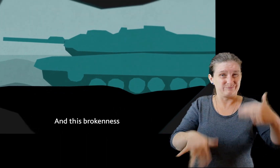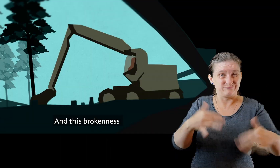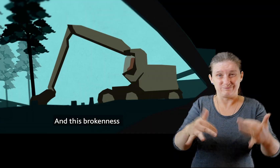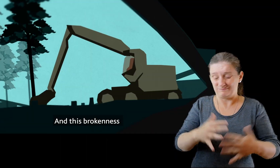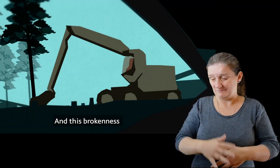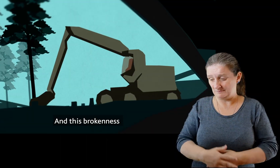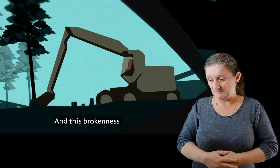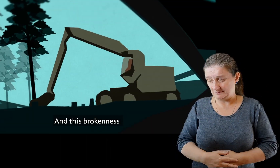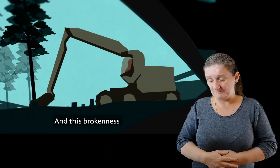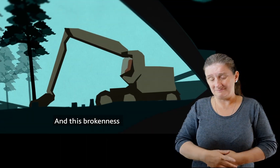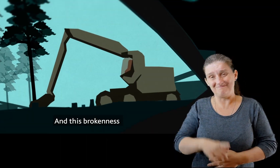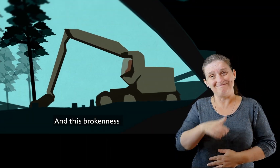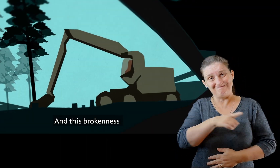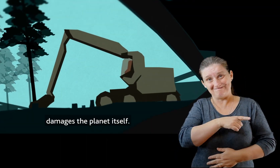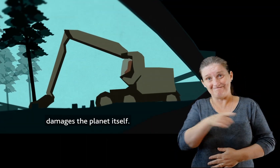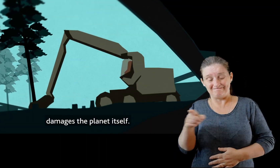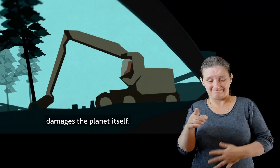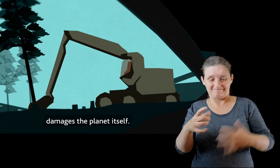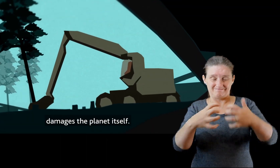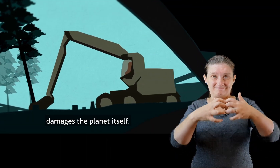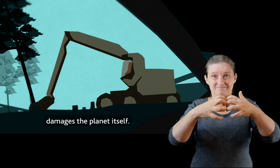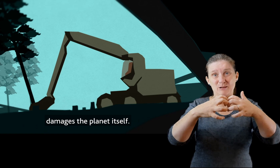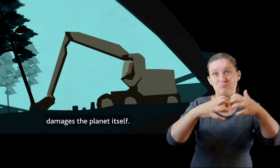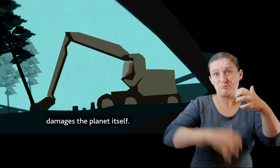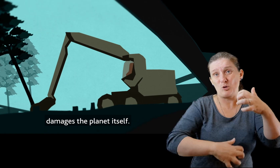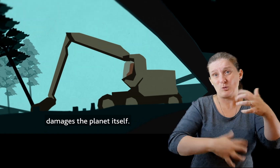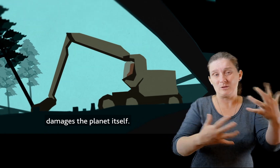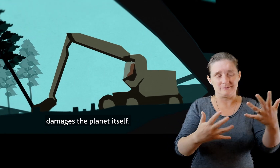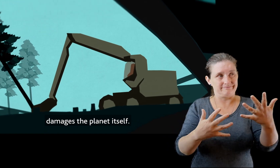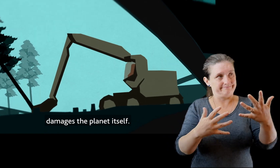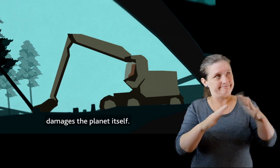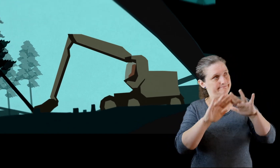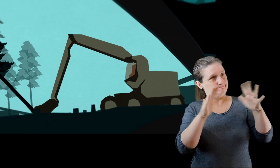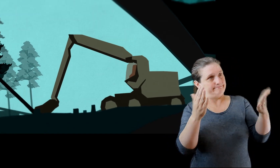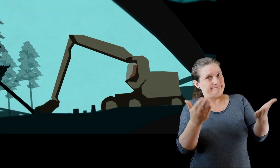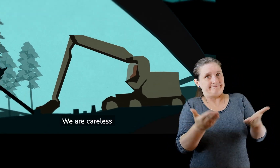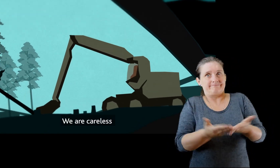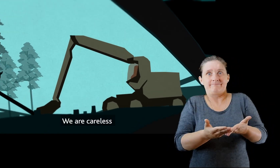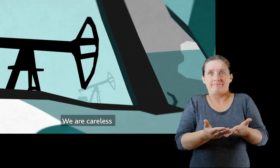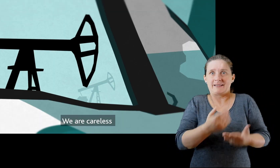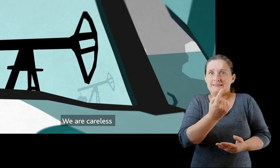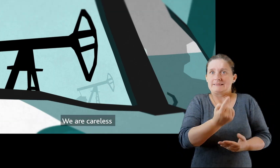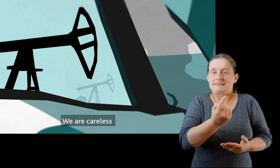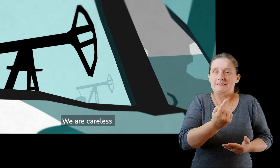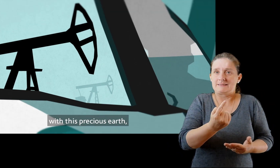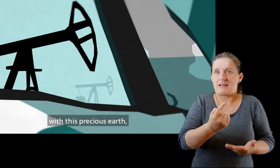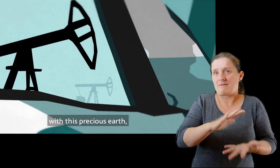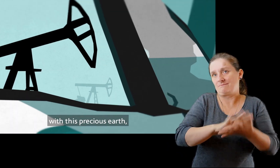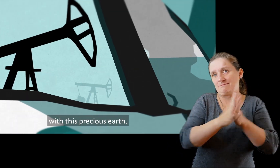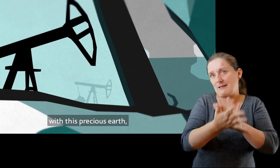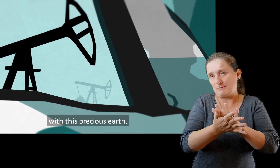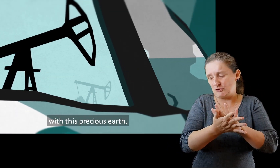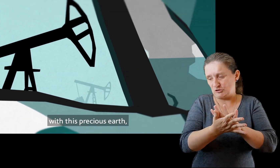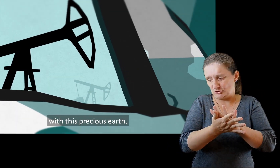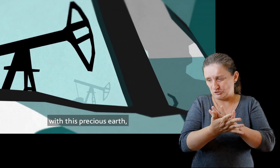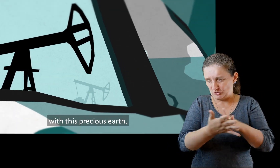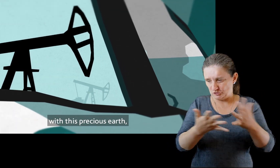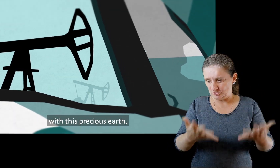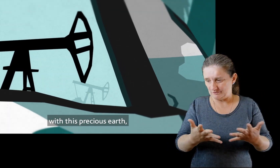And this brokenness damages the planet itself. We are careless with this precious earth. We